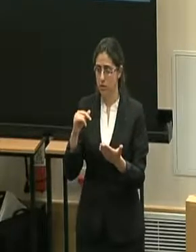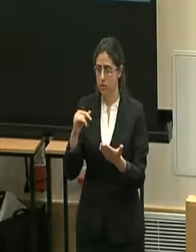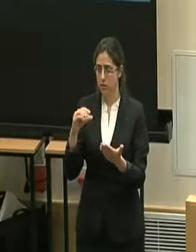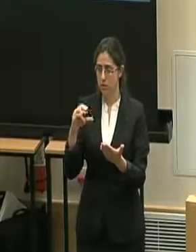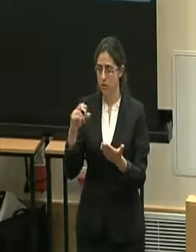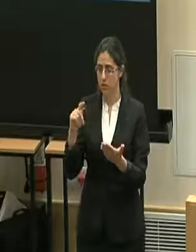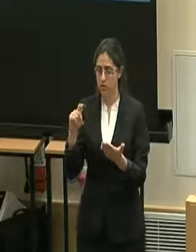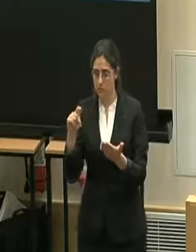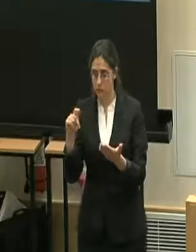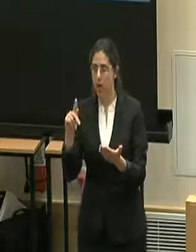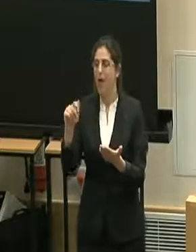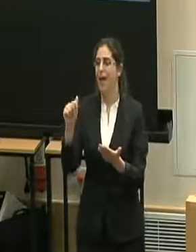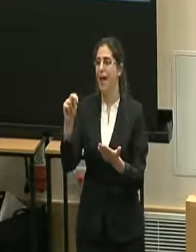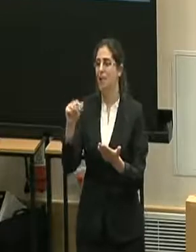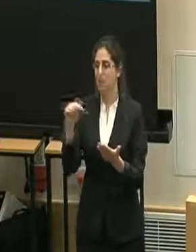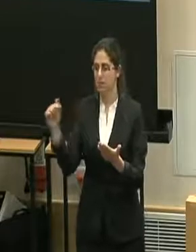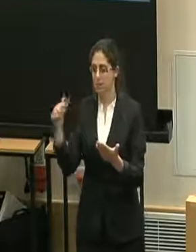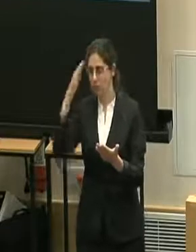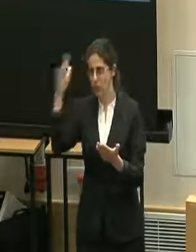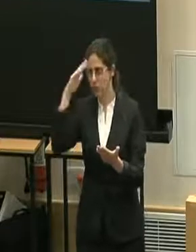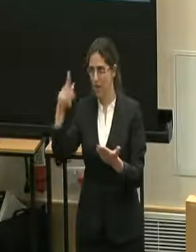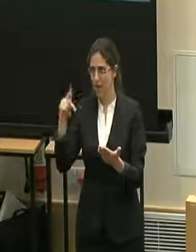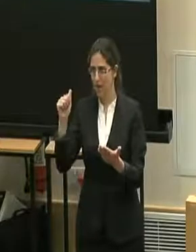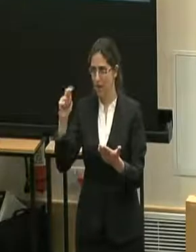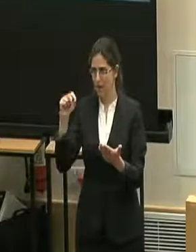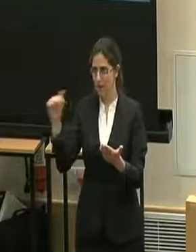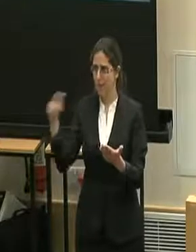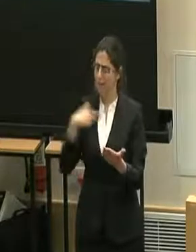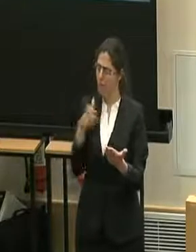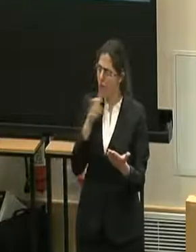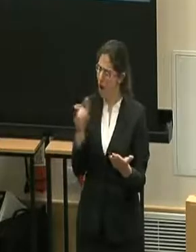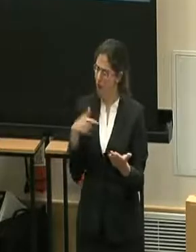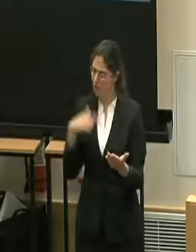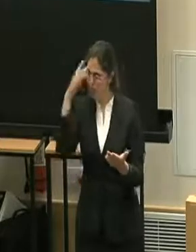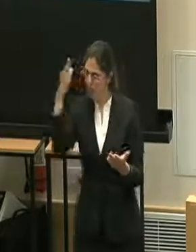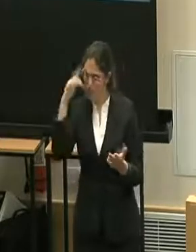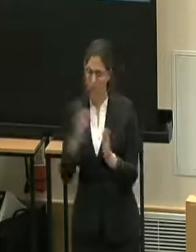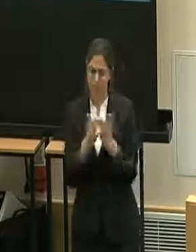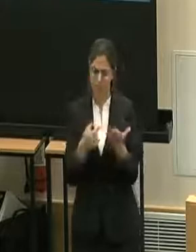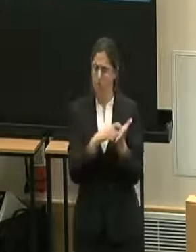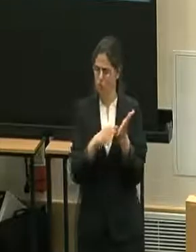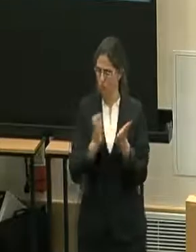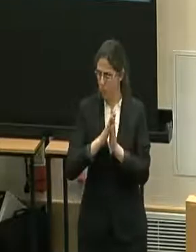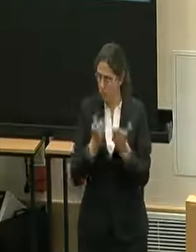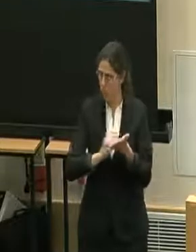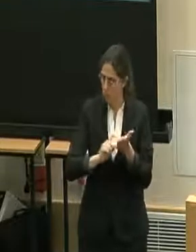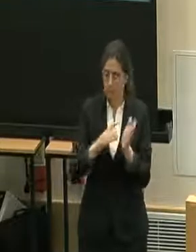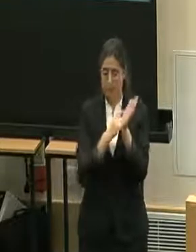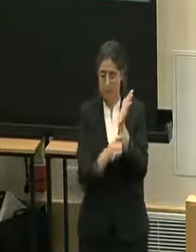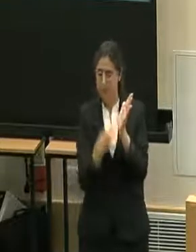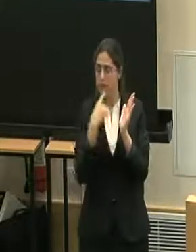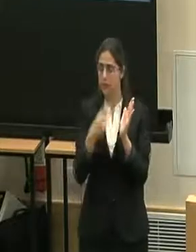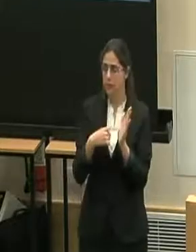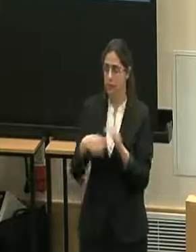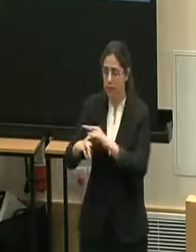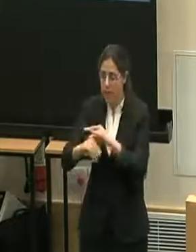occasionally. Kant had a sense of humor, believe it or not, and in this footnote he says he comes upon a